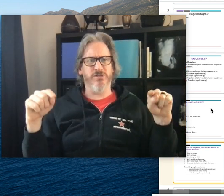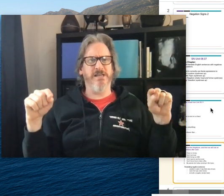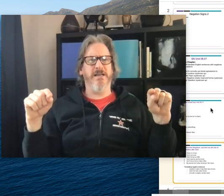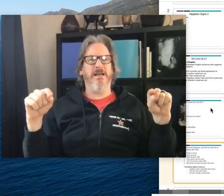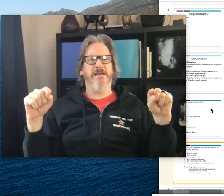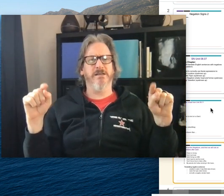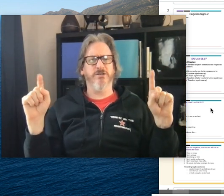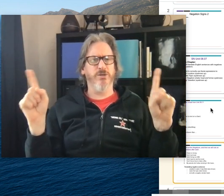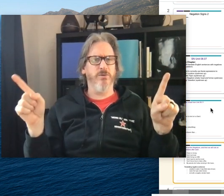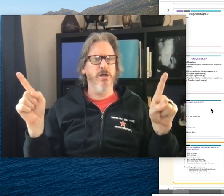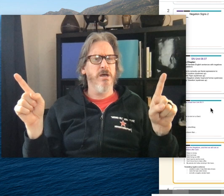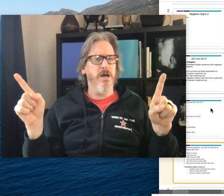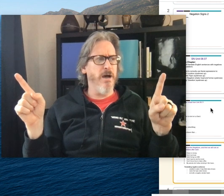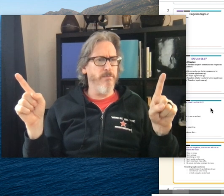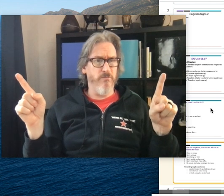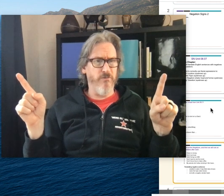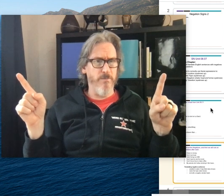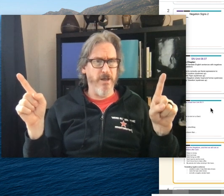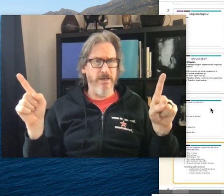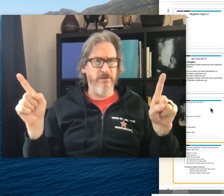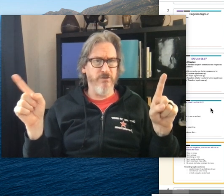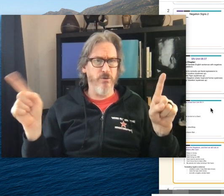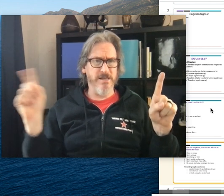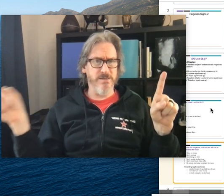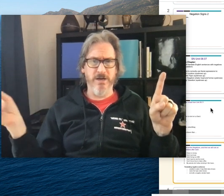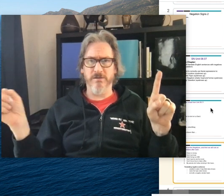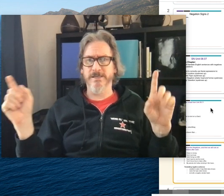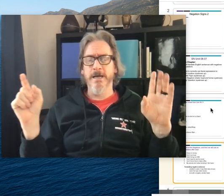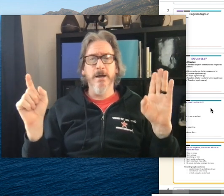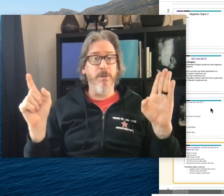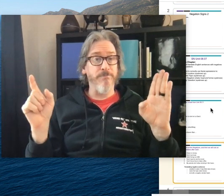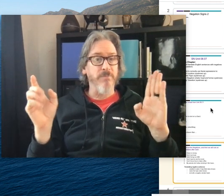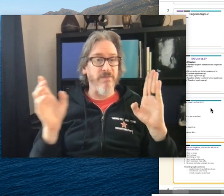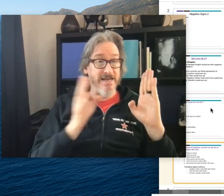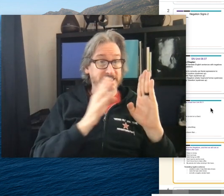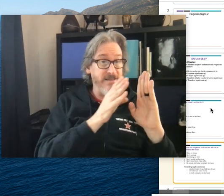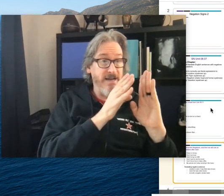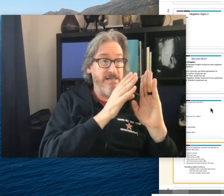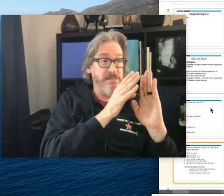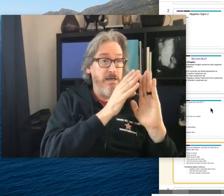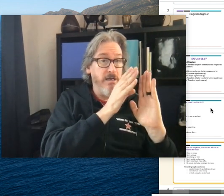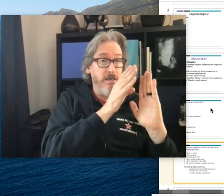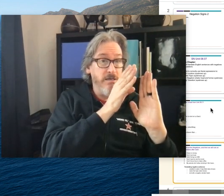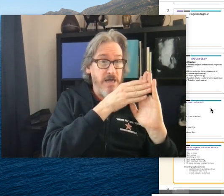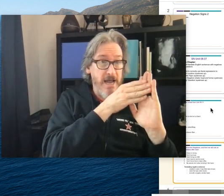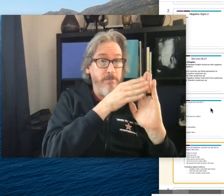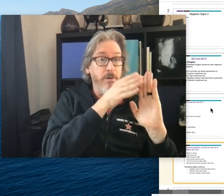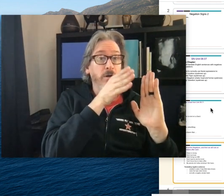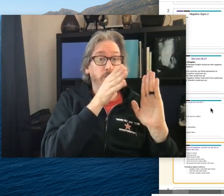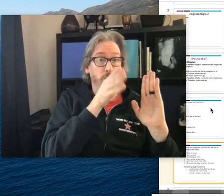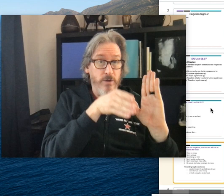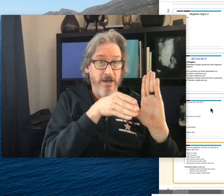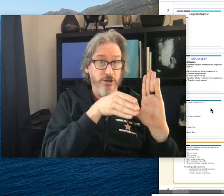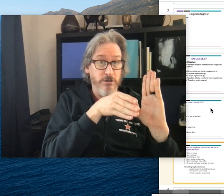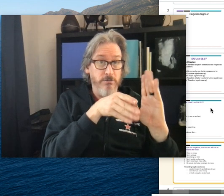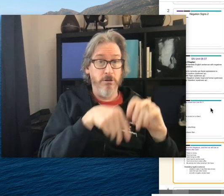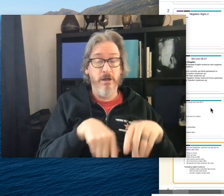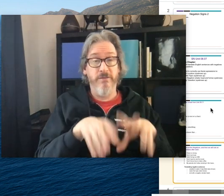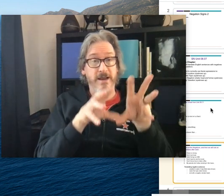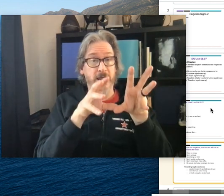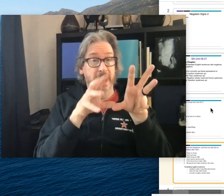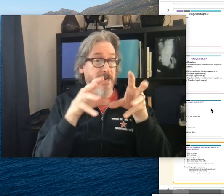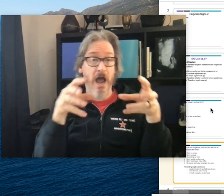have just seen it in ASL 2 from me if you had someone else. But that idea that it's time,